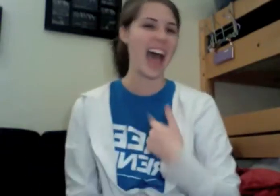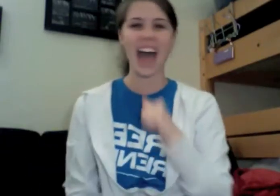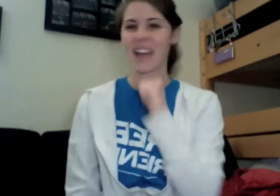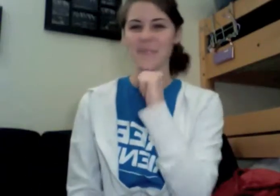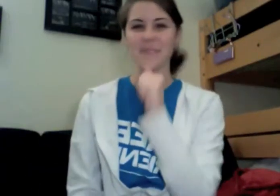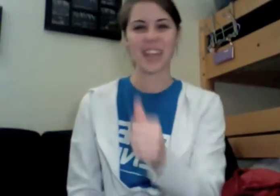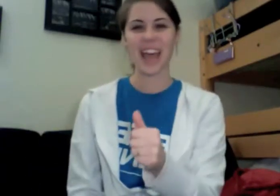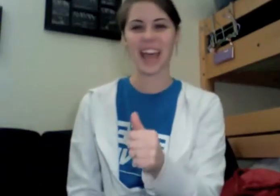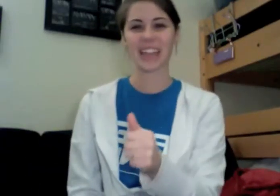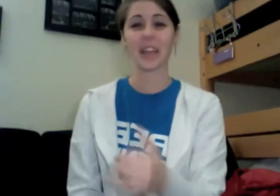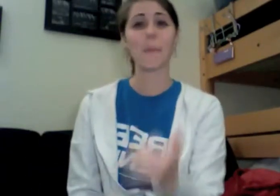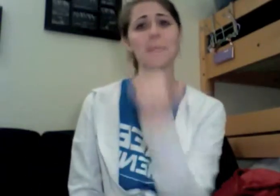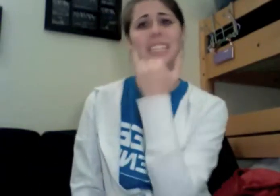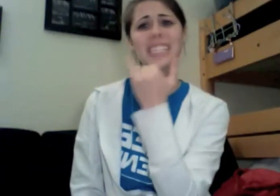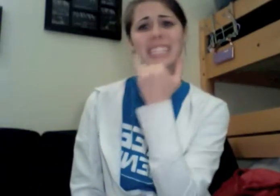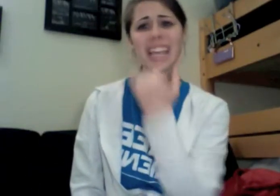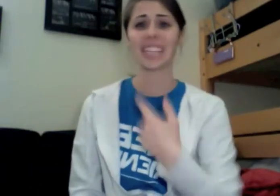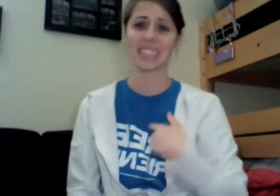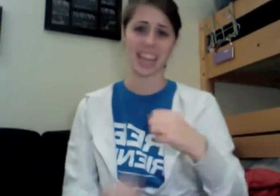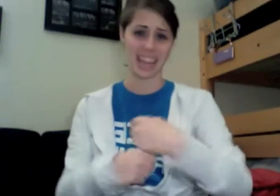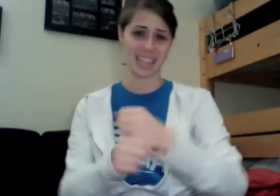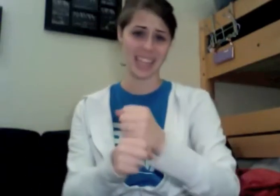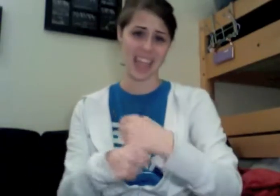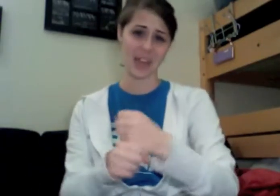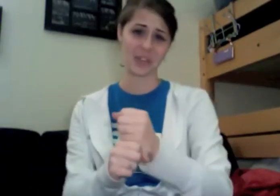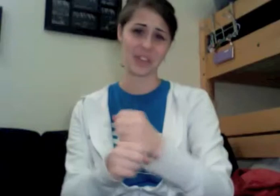I'm not the mistakes that I carry.